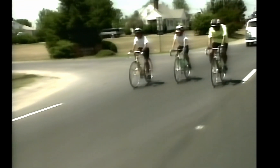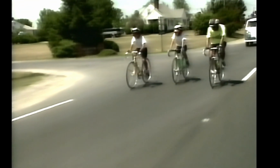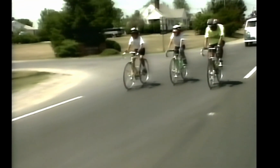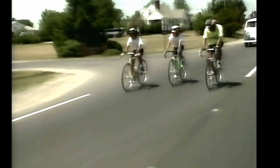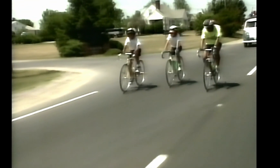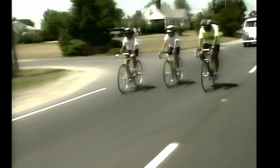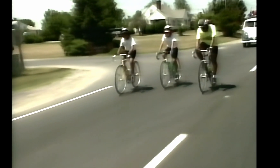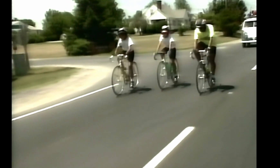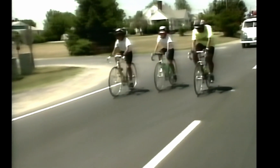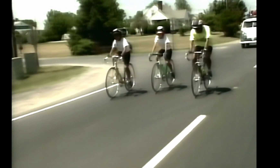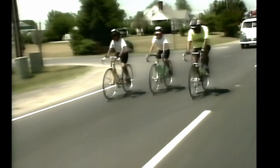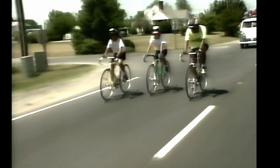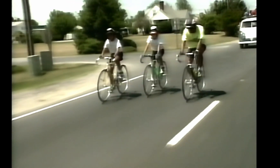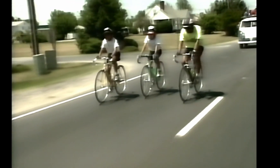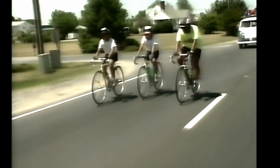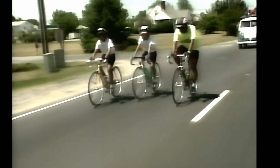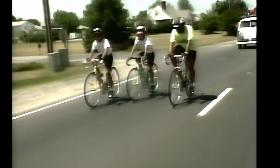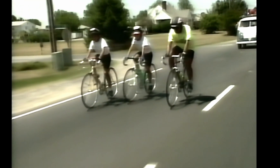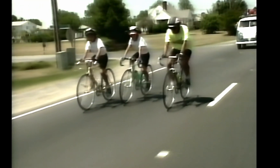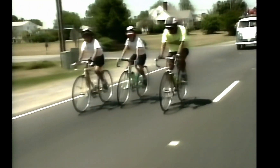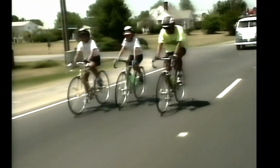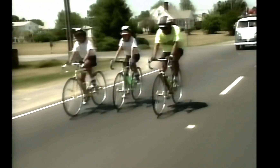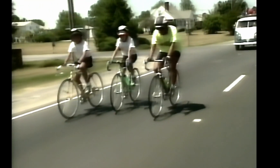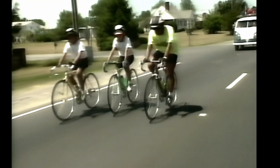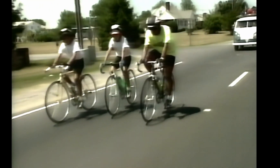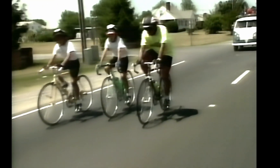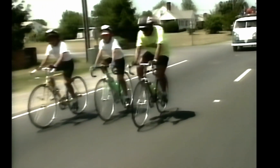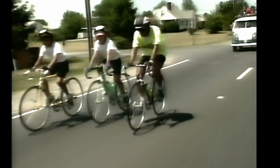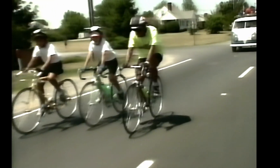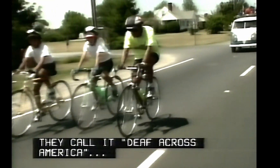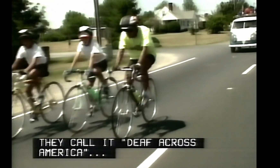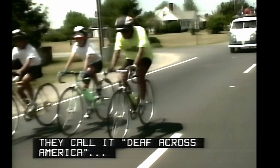One of the underlying themes of today's program has been culture, of which language is the key.